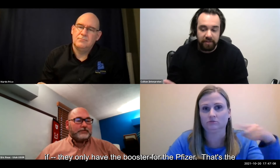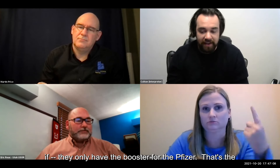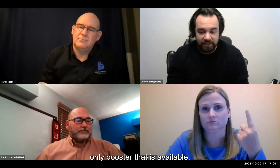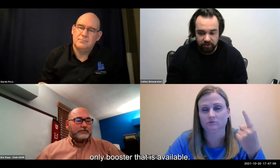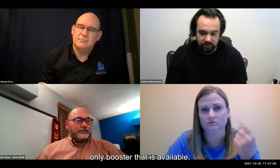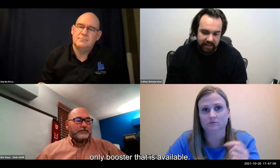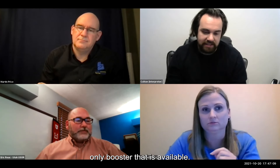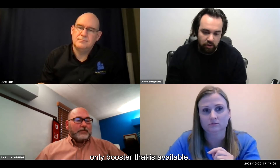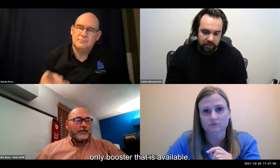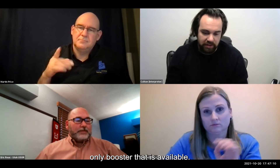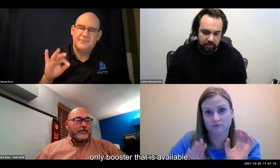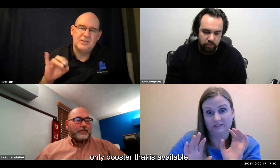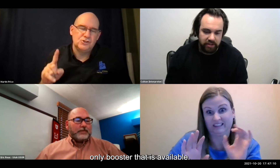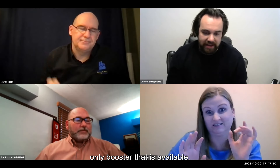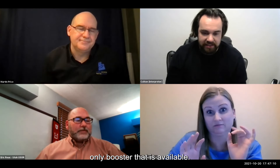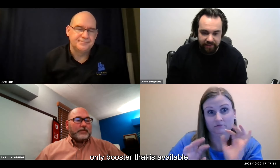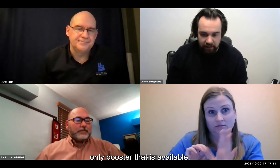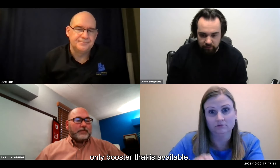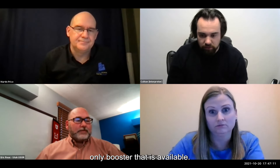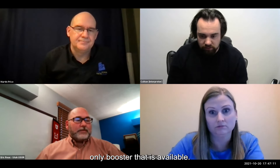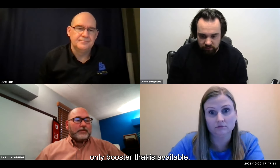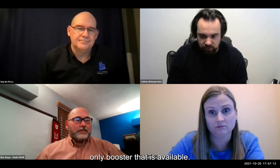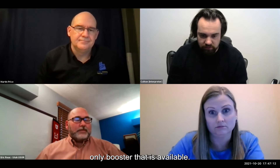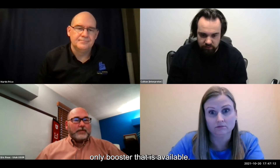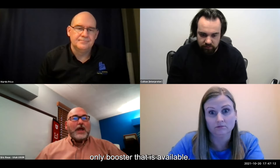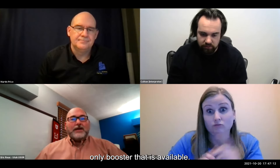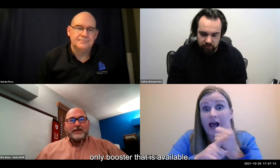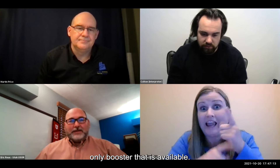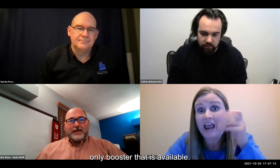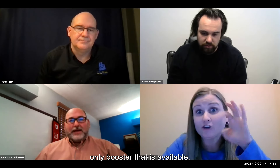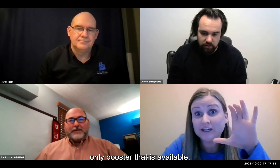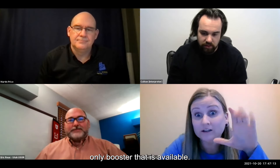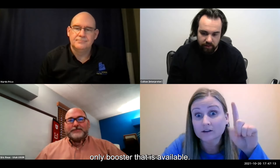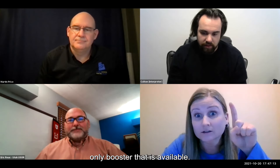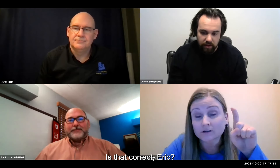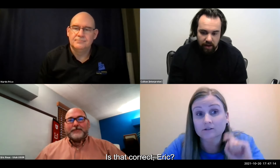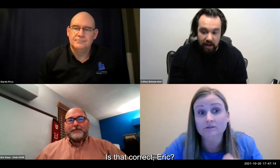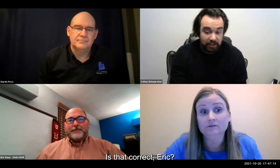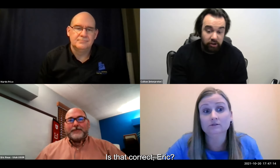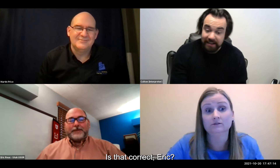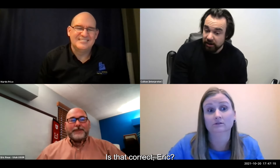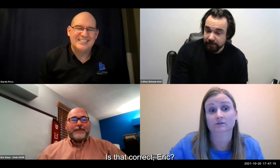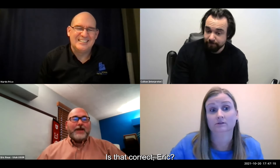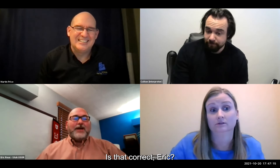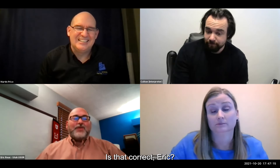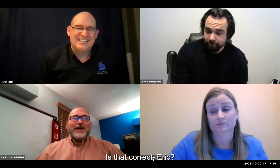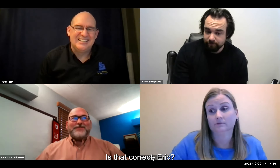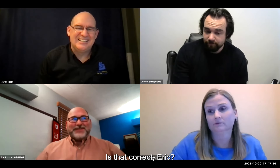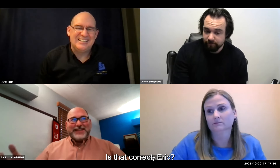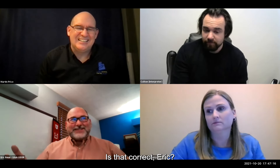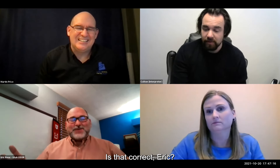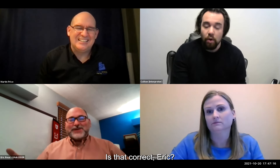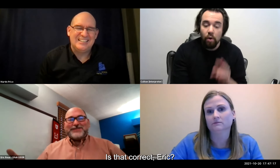booster for the Pfizer. That's the only booster that is available. Yeah. Is that correct, Eric?